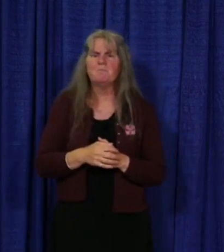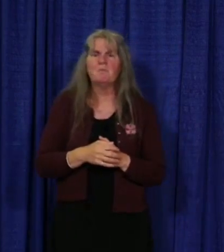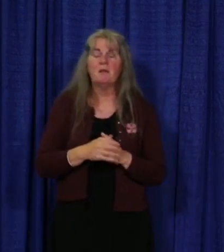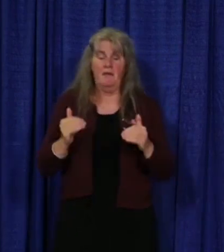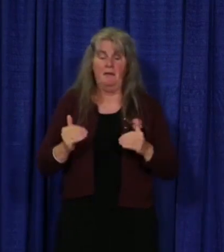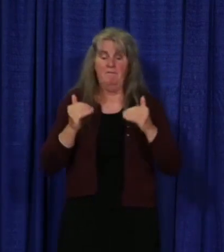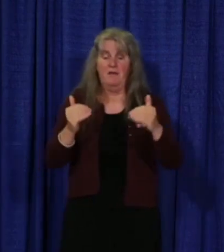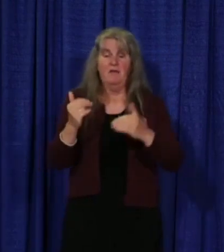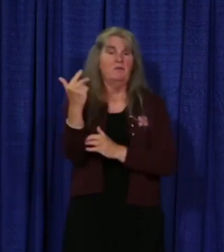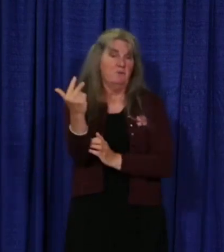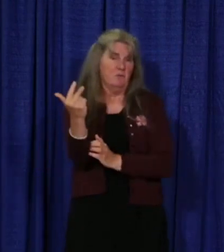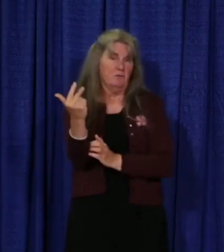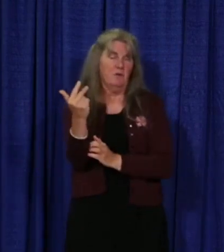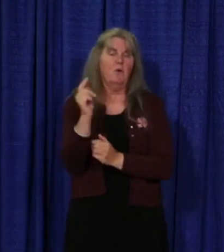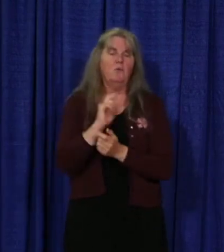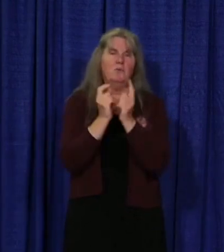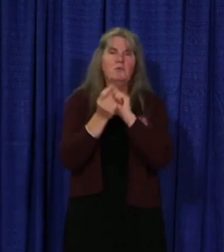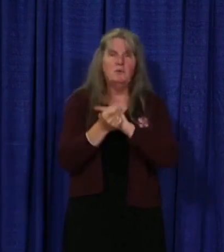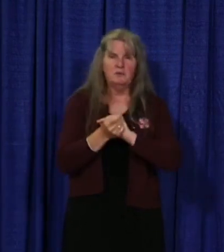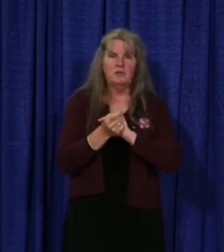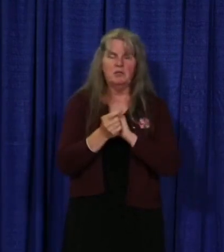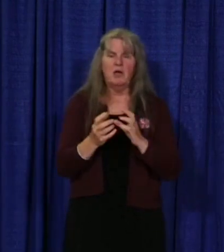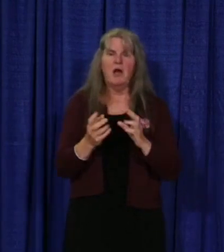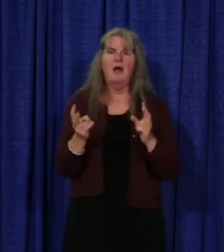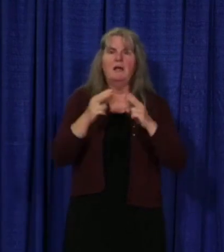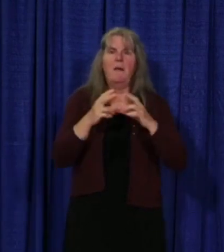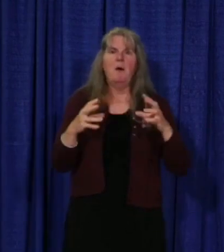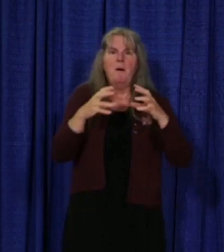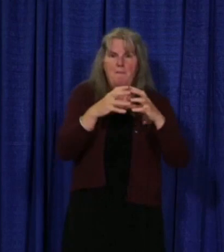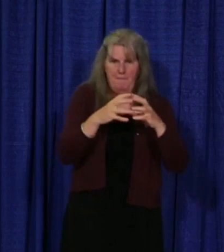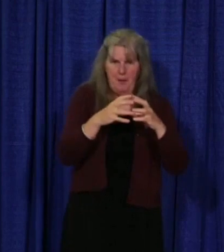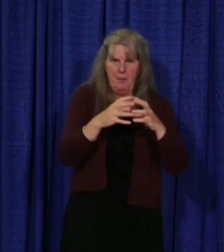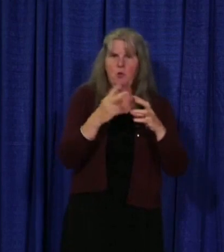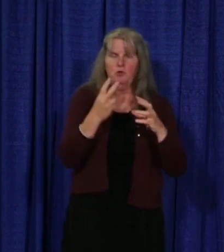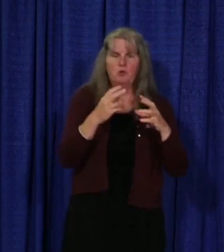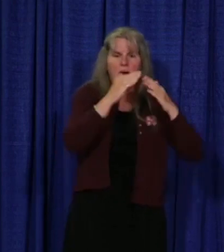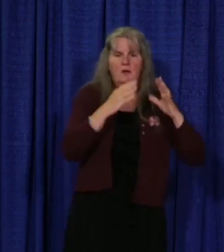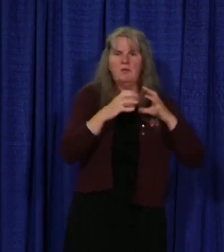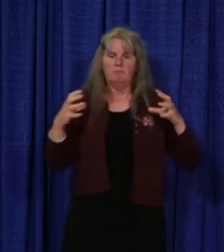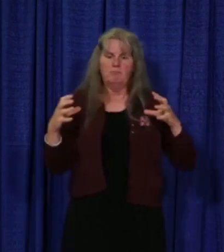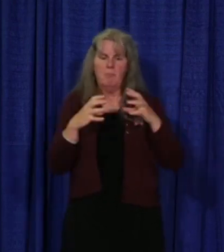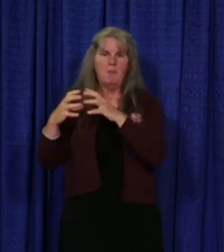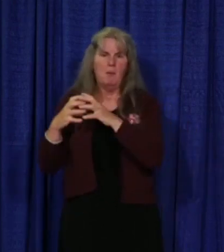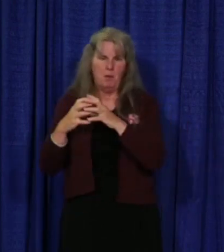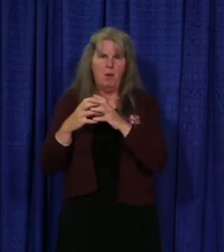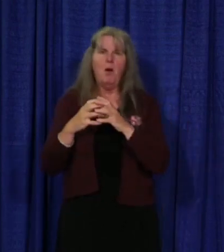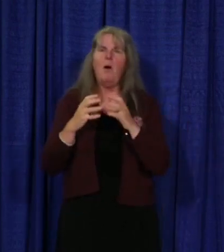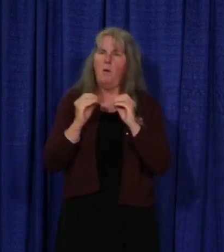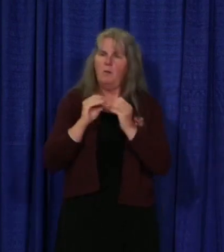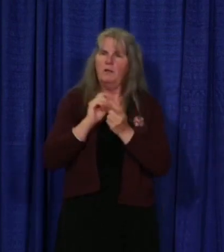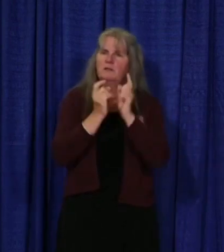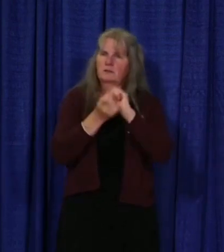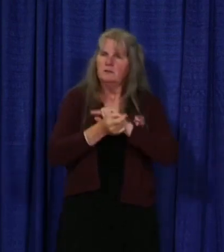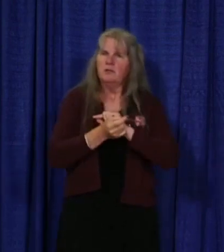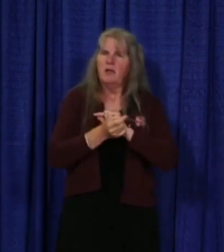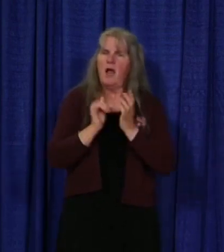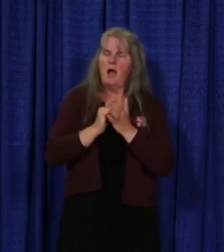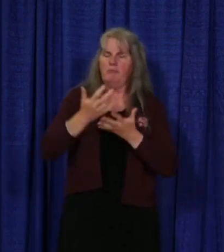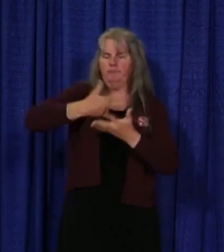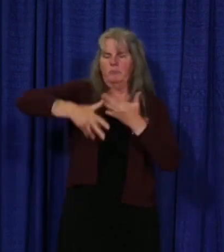Phase 3 will include changes to the double bubble, the two-household bubble, and how we will interact with people we